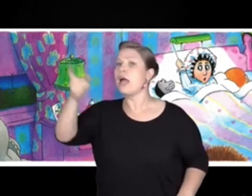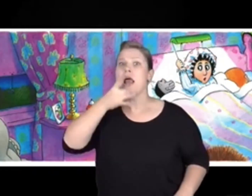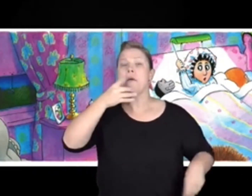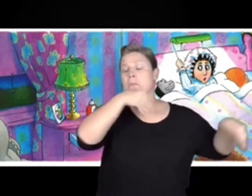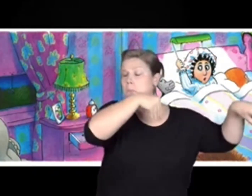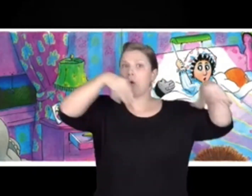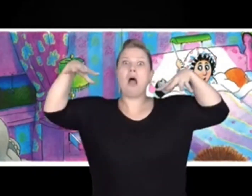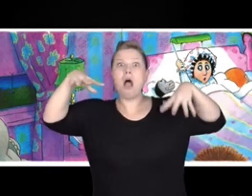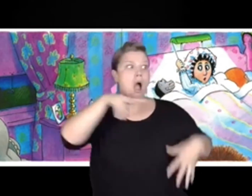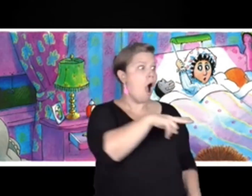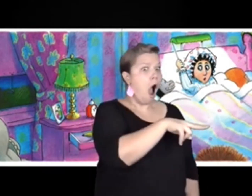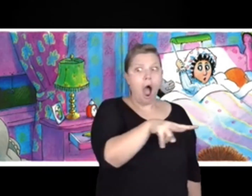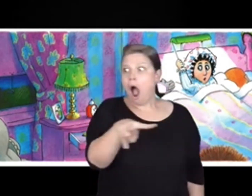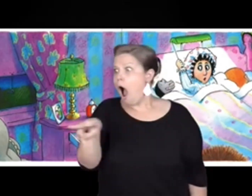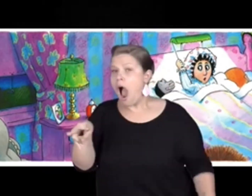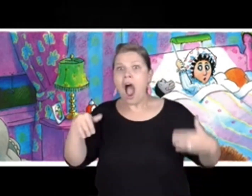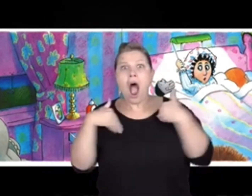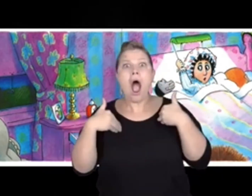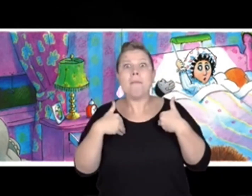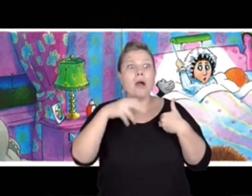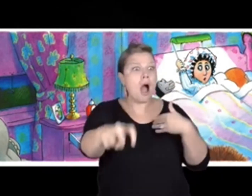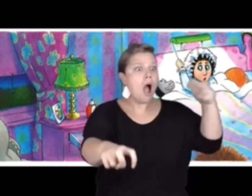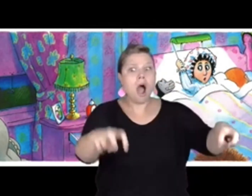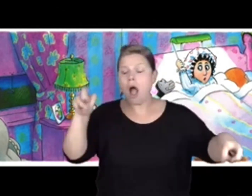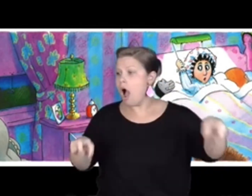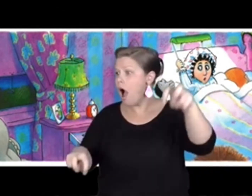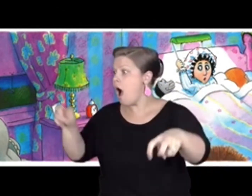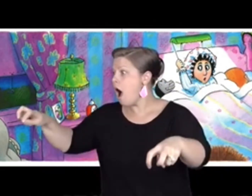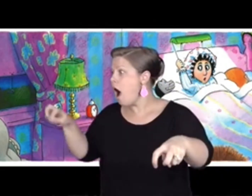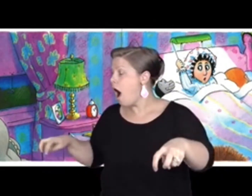The zookeeper's wife turned on the lights and looked around the room.